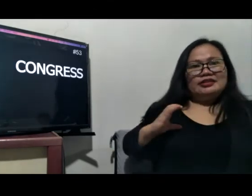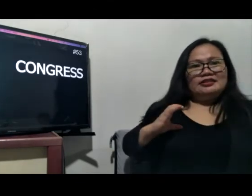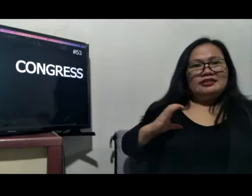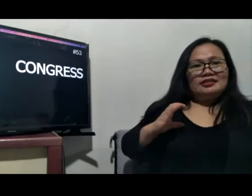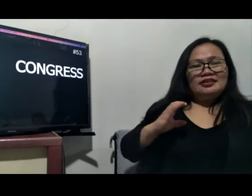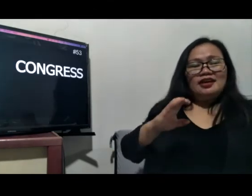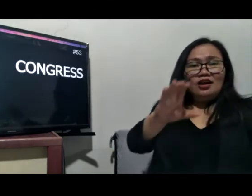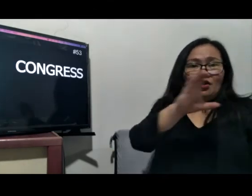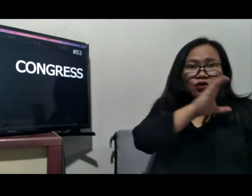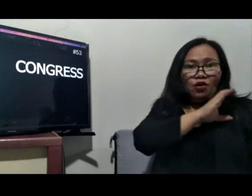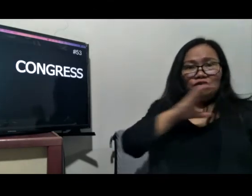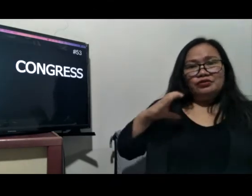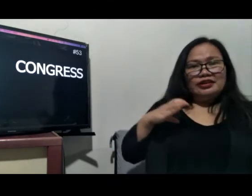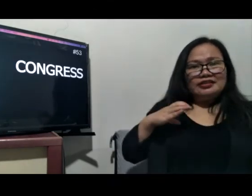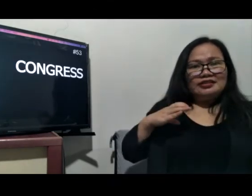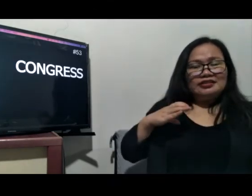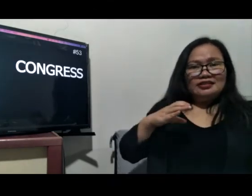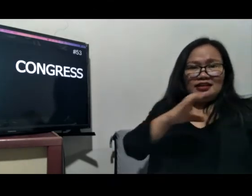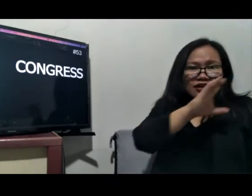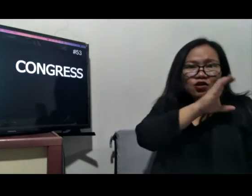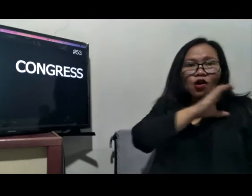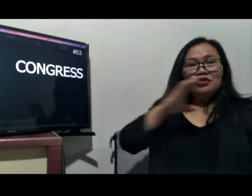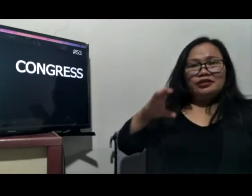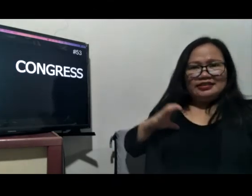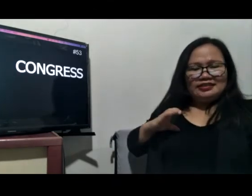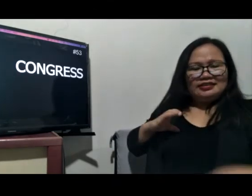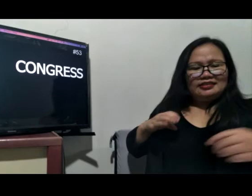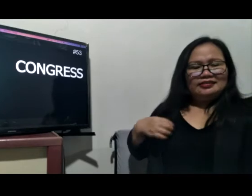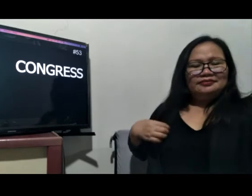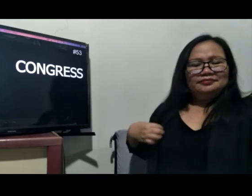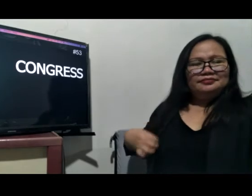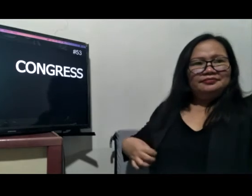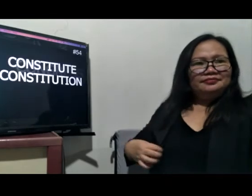Congress, Congress, Congress.